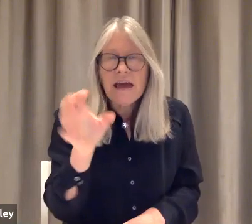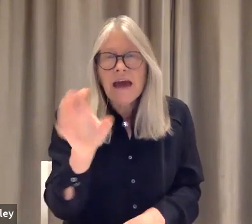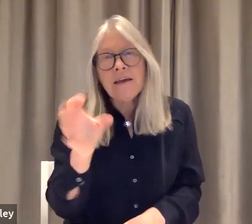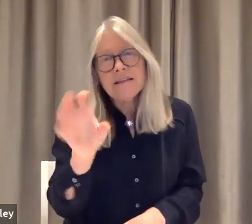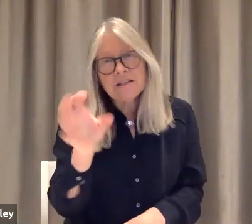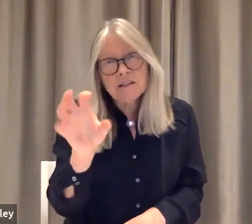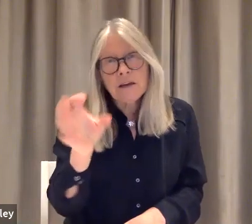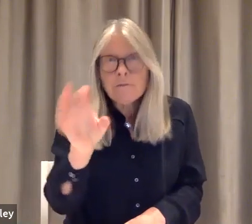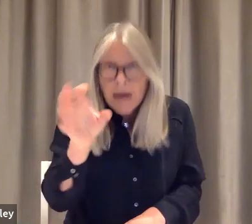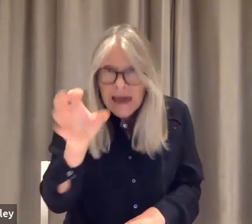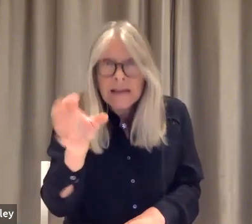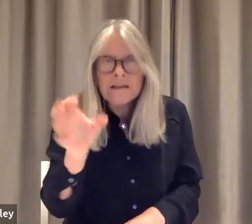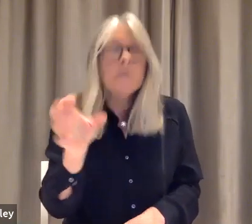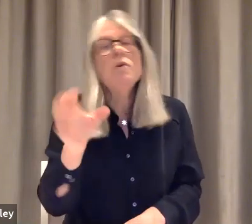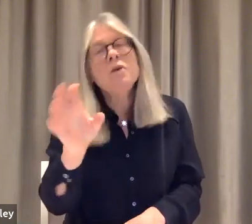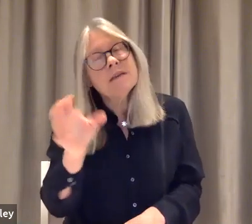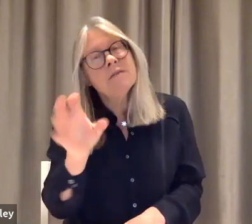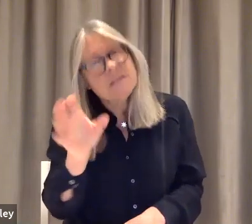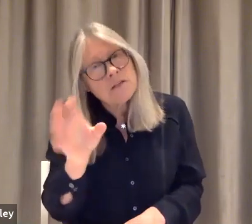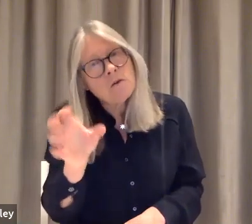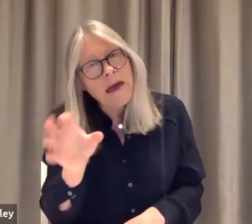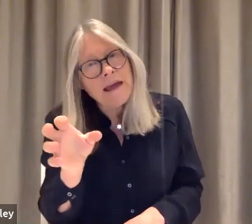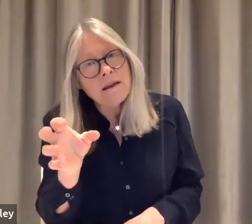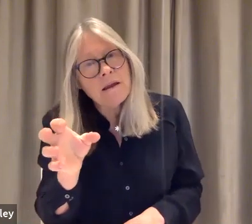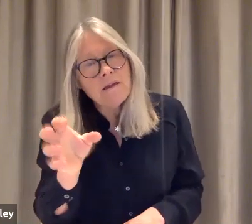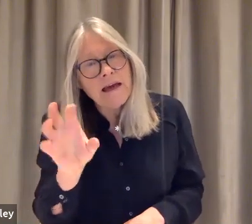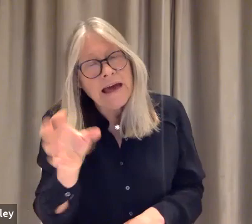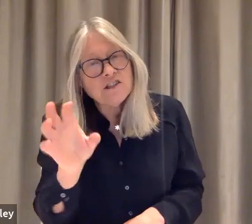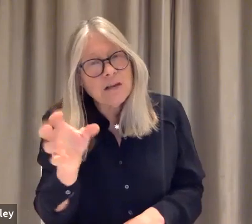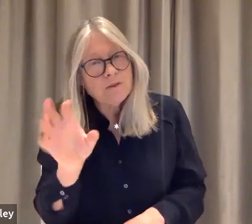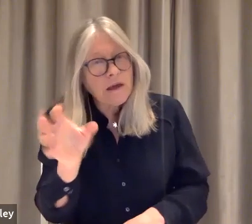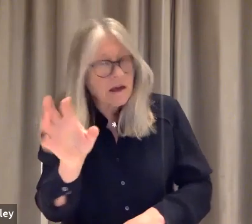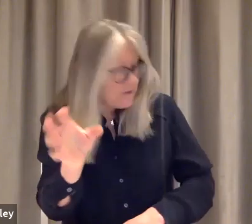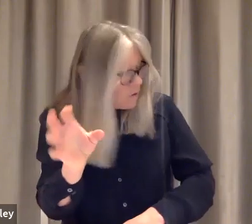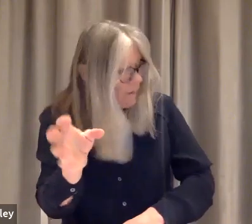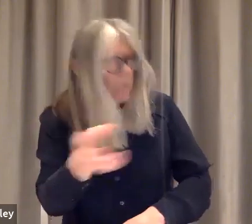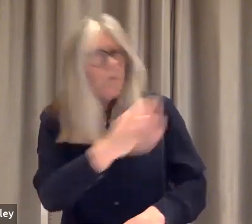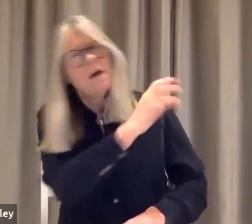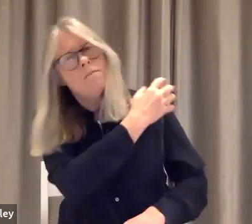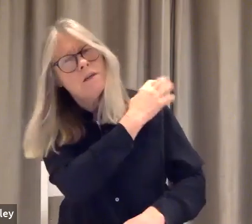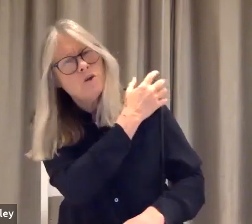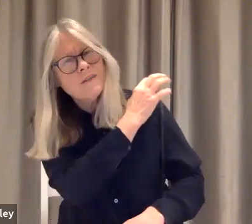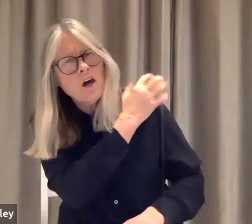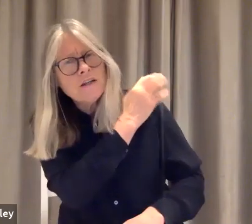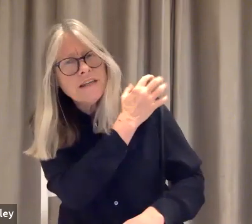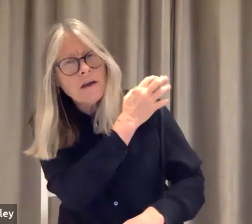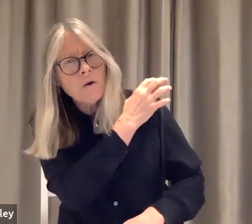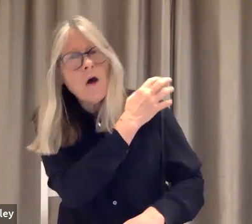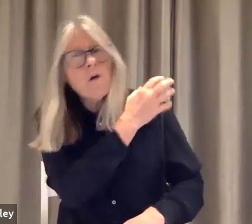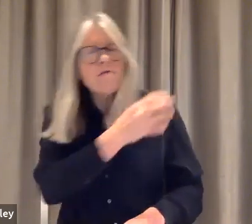And that is actually the sign for pain. So we'll use that for physical pain, that hand shape, so we can kind of talk about, oh, my shoulder's hurting, or oh, you fell